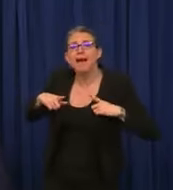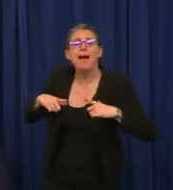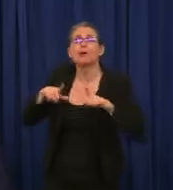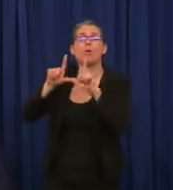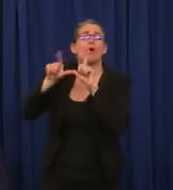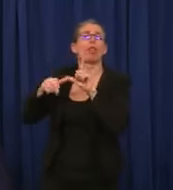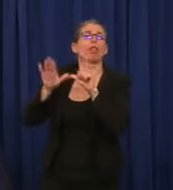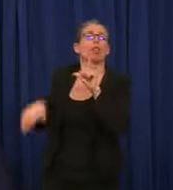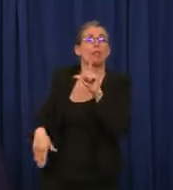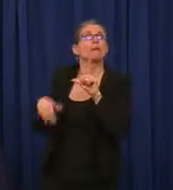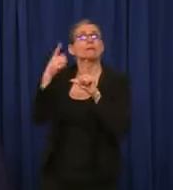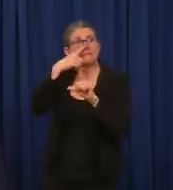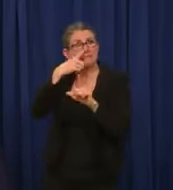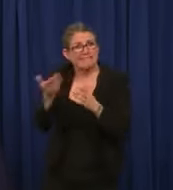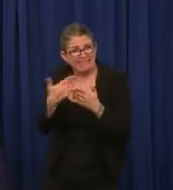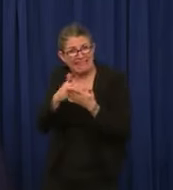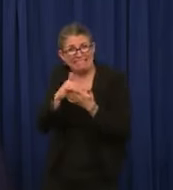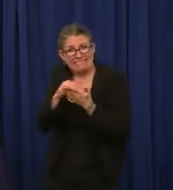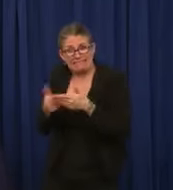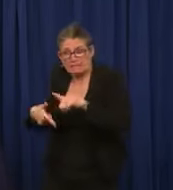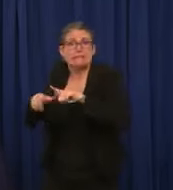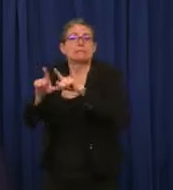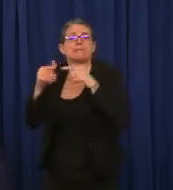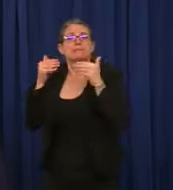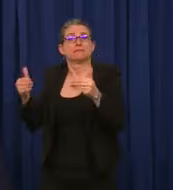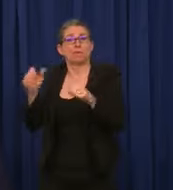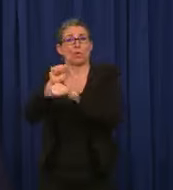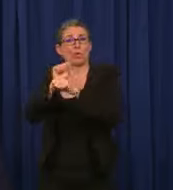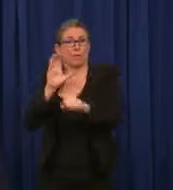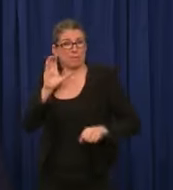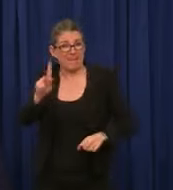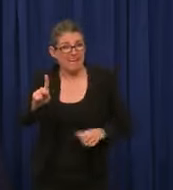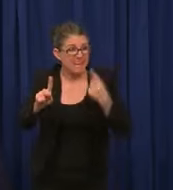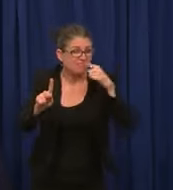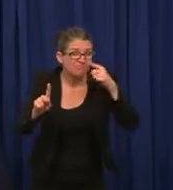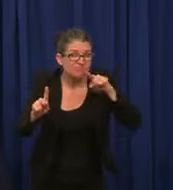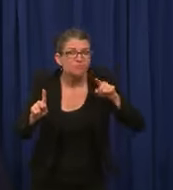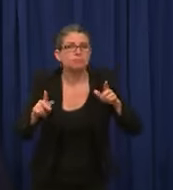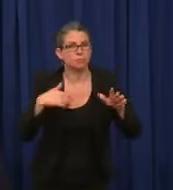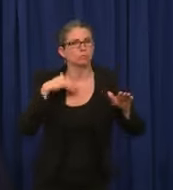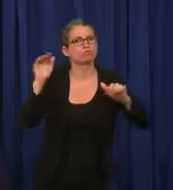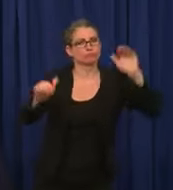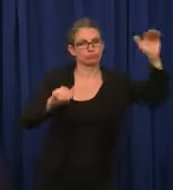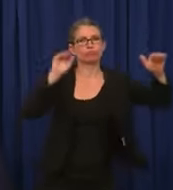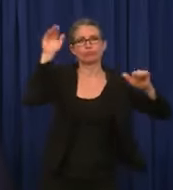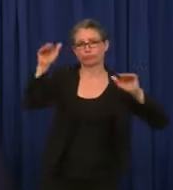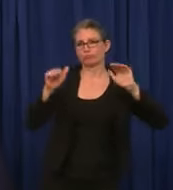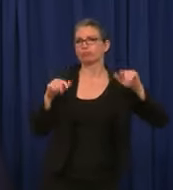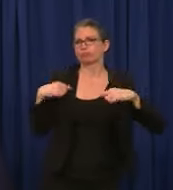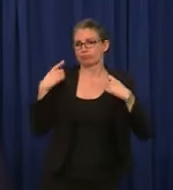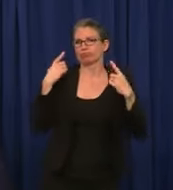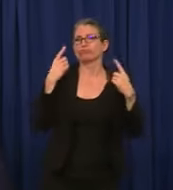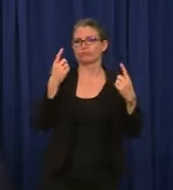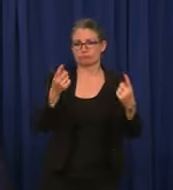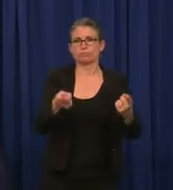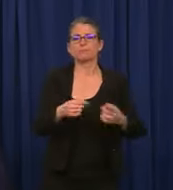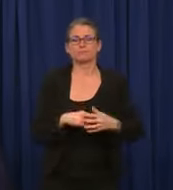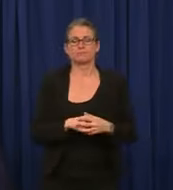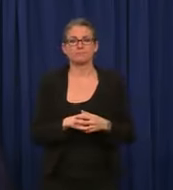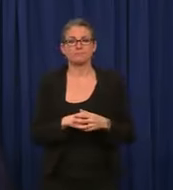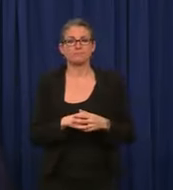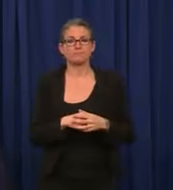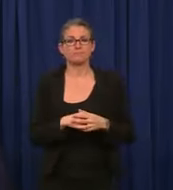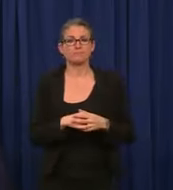things. The first is cross-training other individuals in closely allied fields for possibly coming